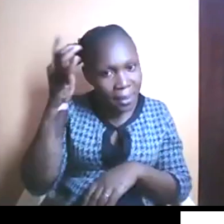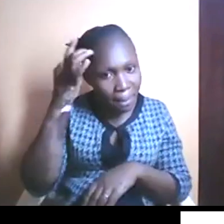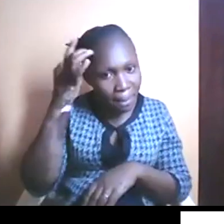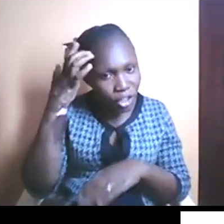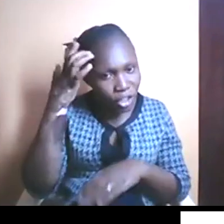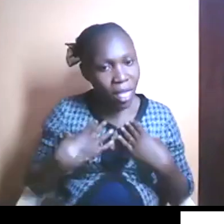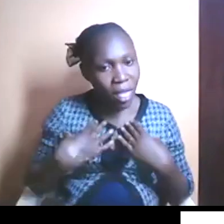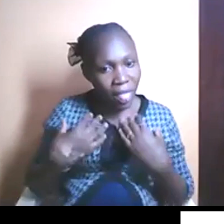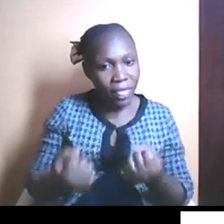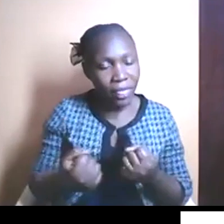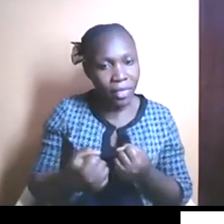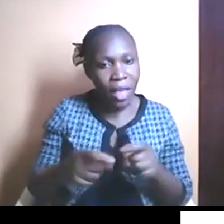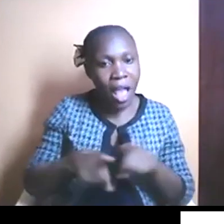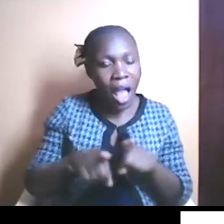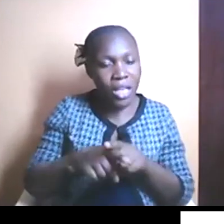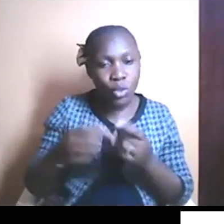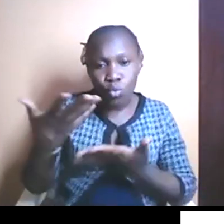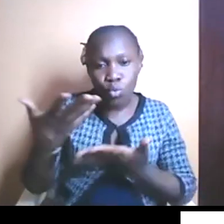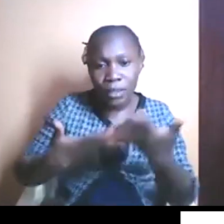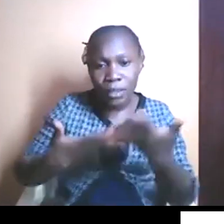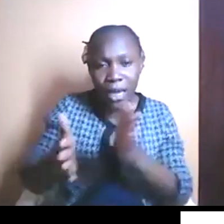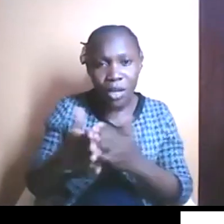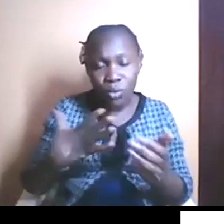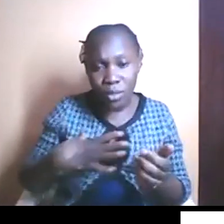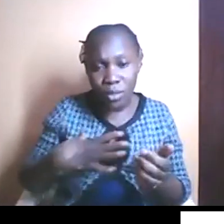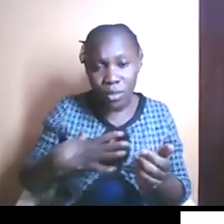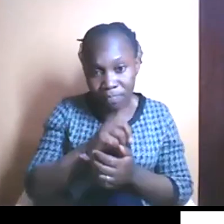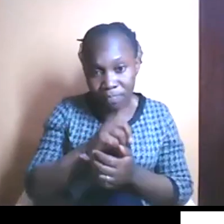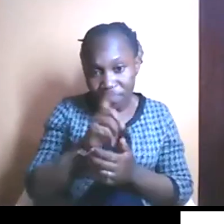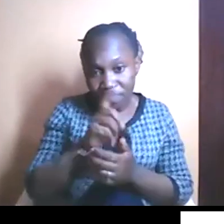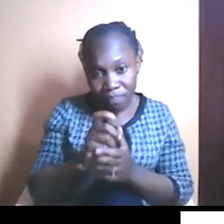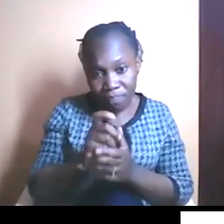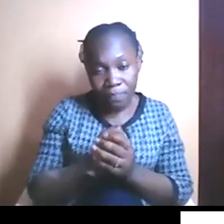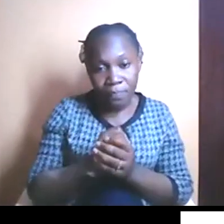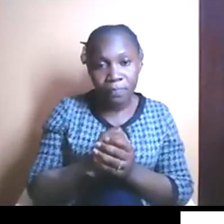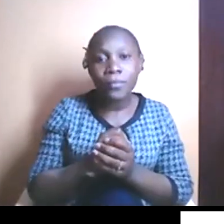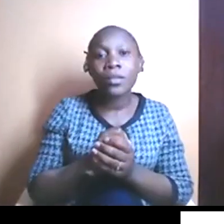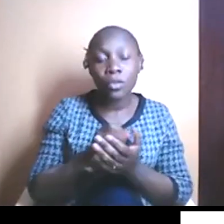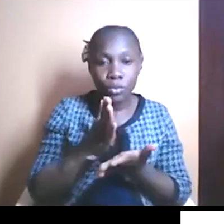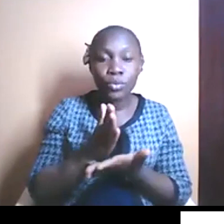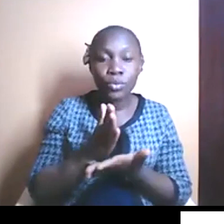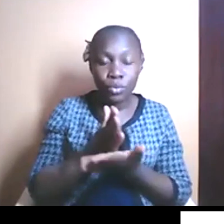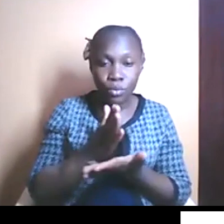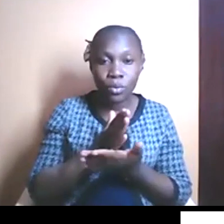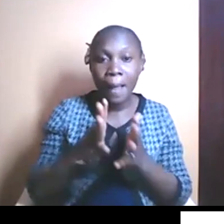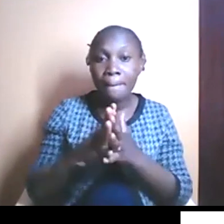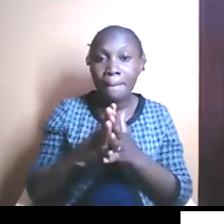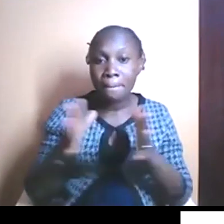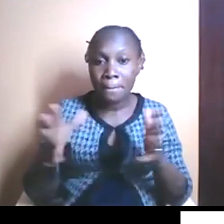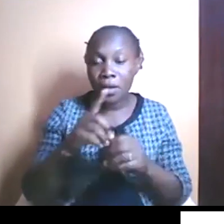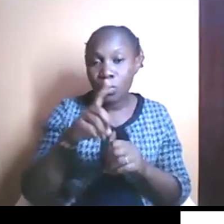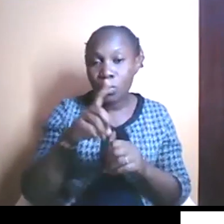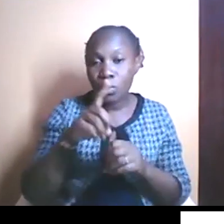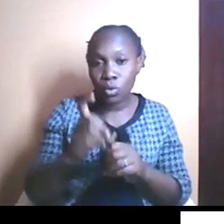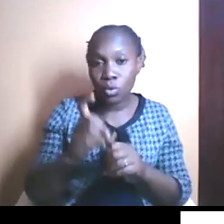the workplace? Yeah, that's a really great question. And people of short stature will suffer mental health